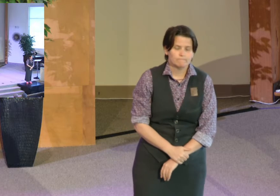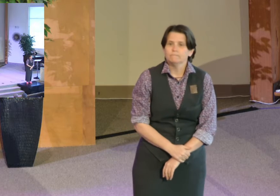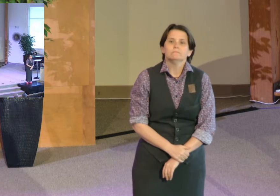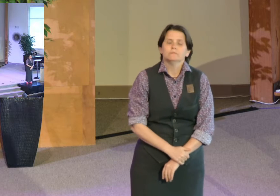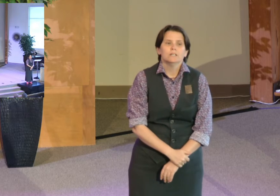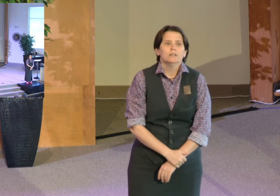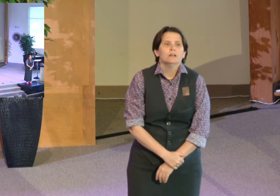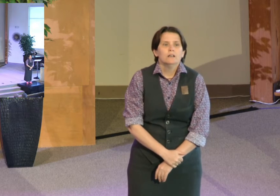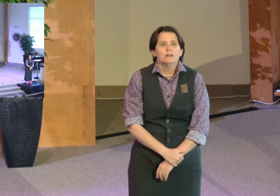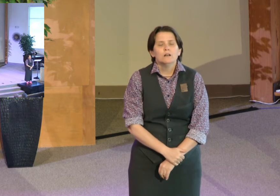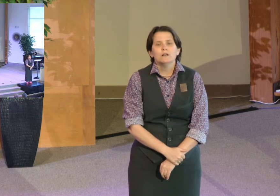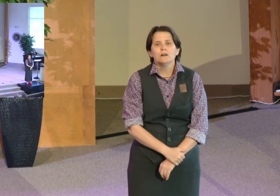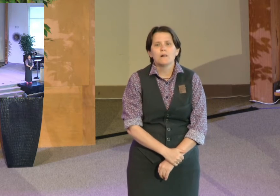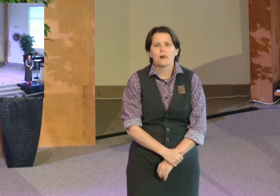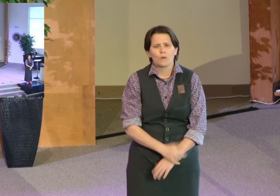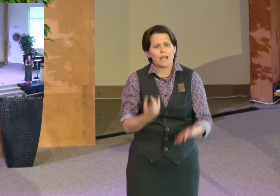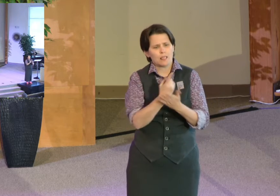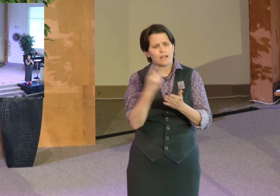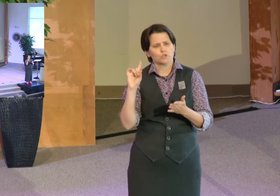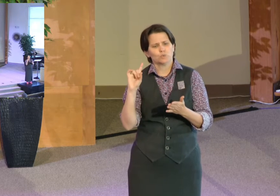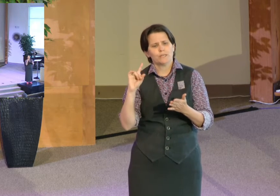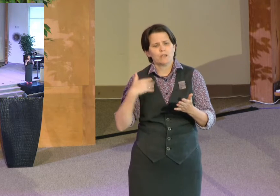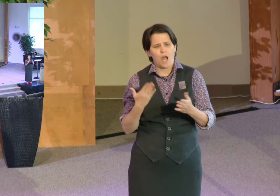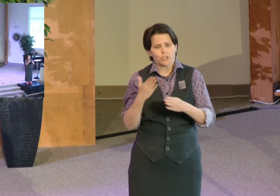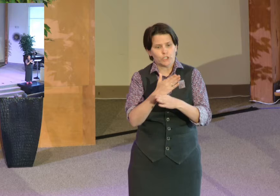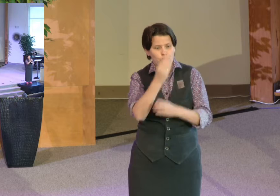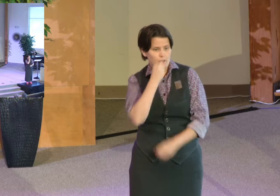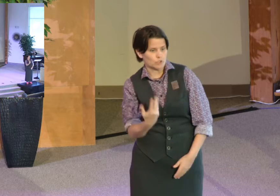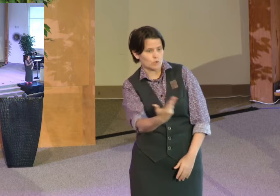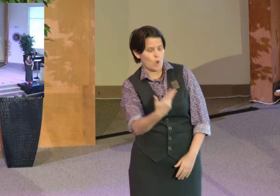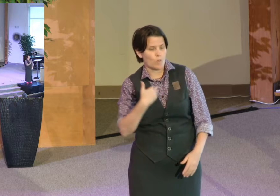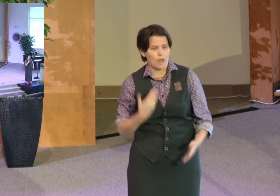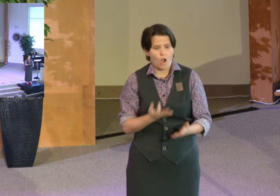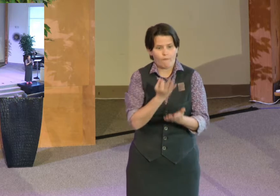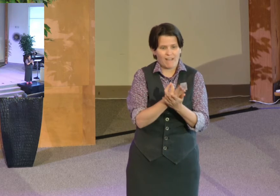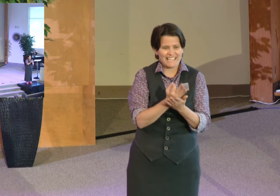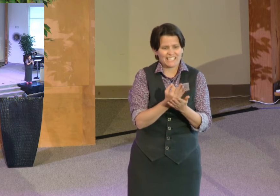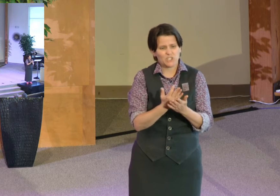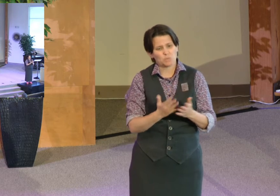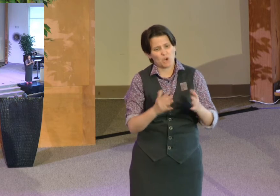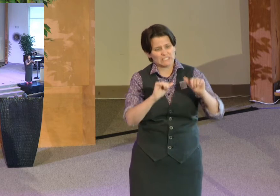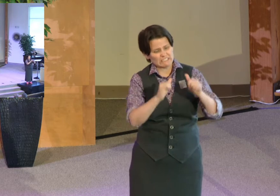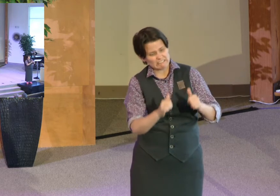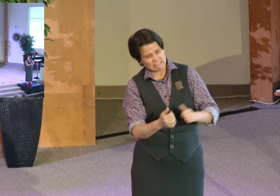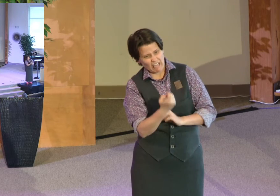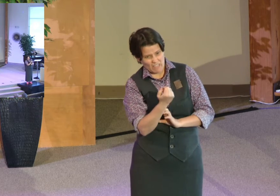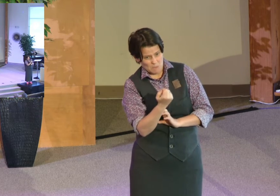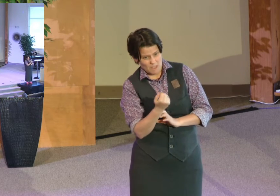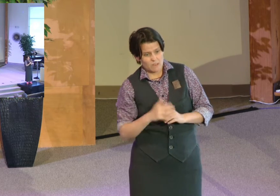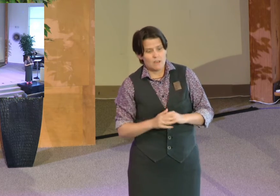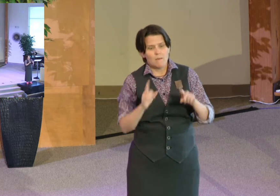downturn, and this week I'm sharing with you that the Wednesday evening service is going on